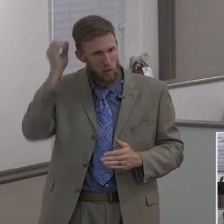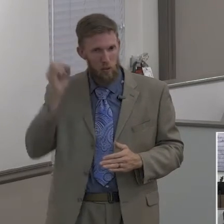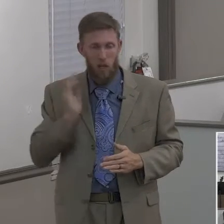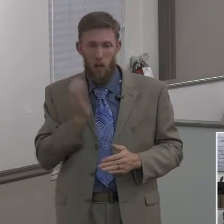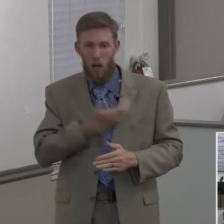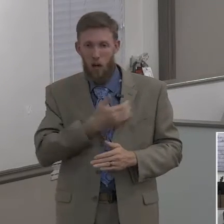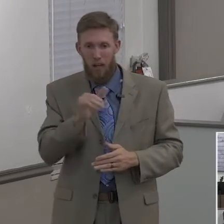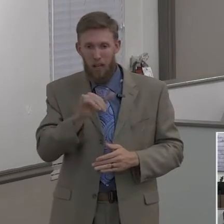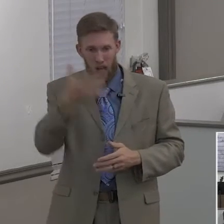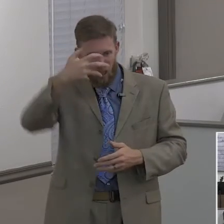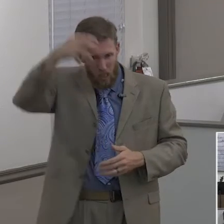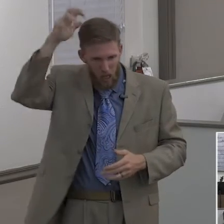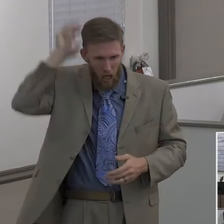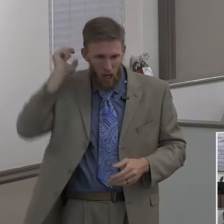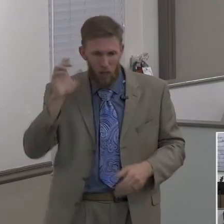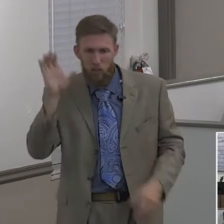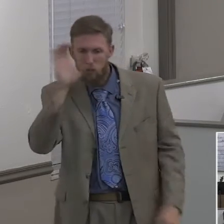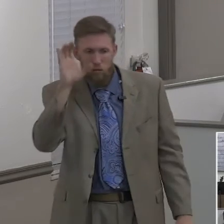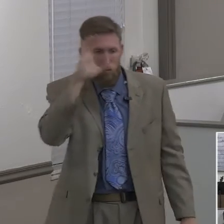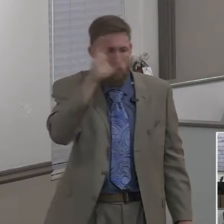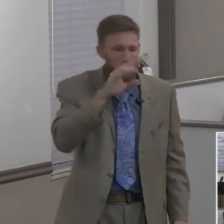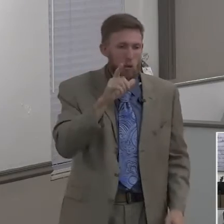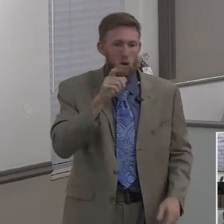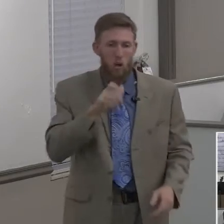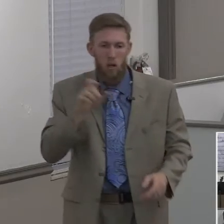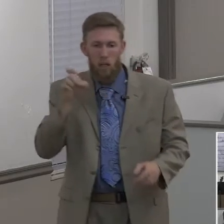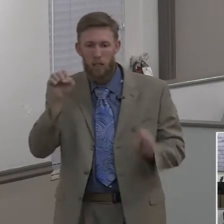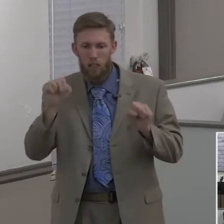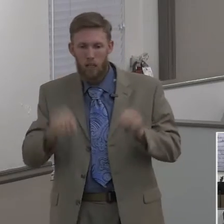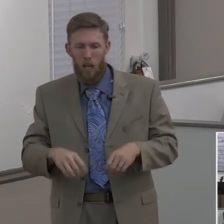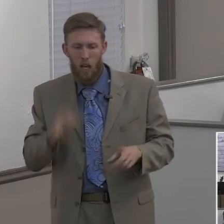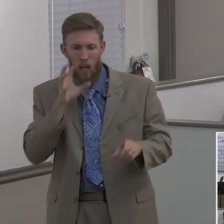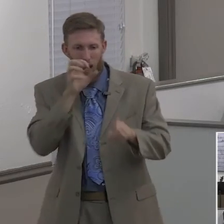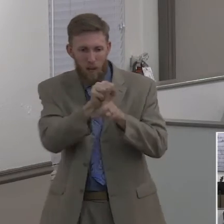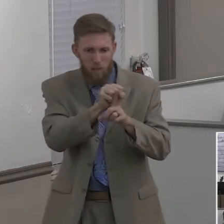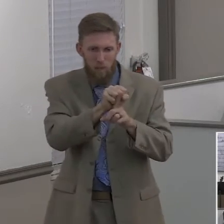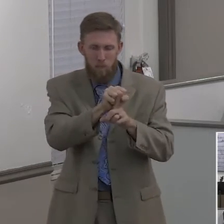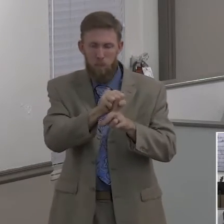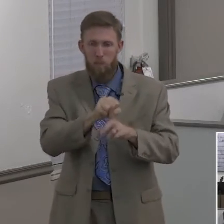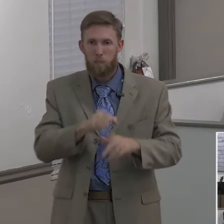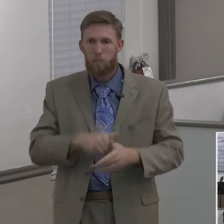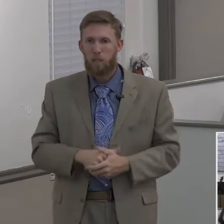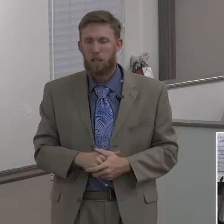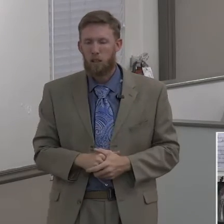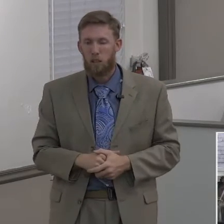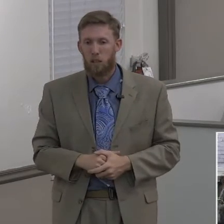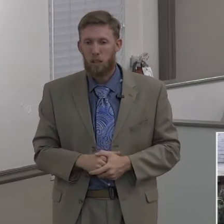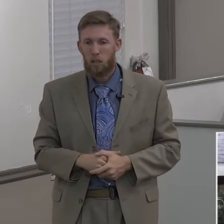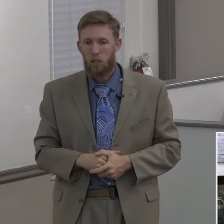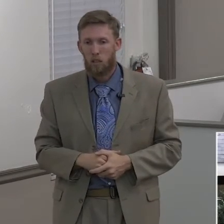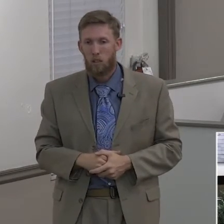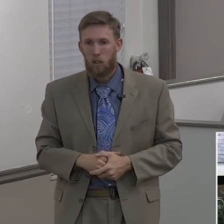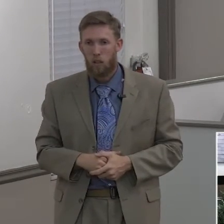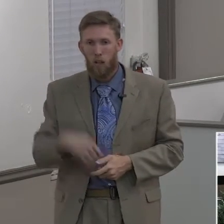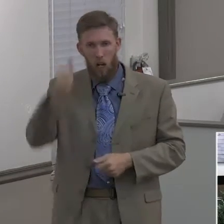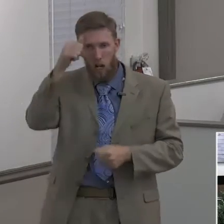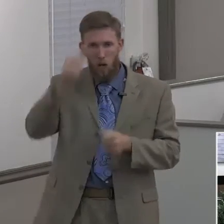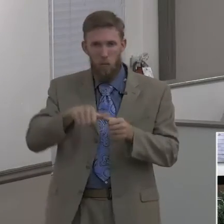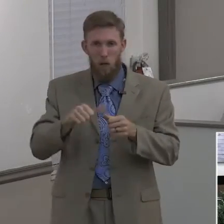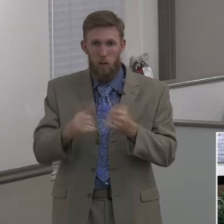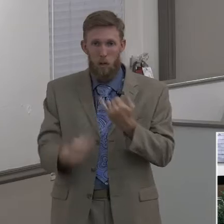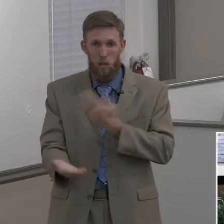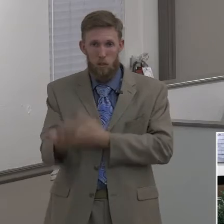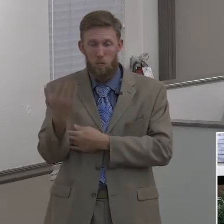Ours. As a roaring lion walking about seeking whom he may devour. Now remember,